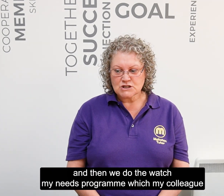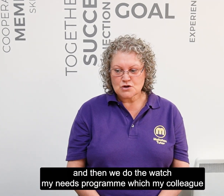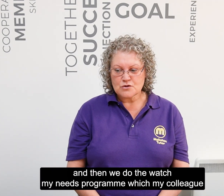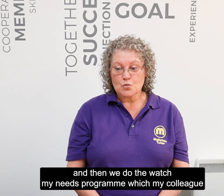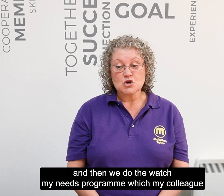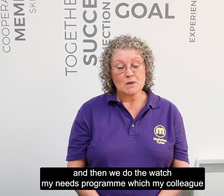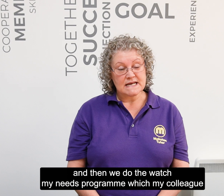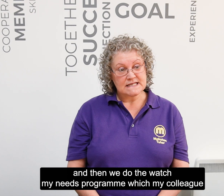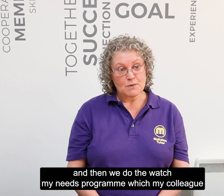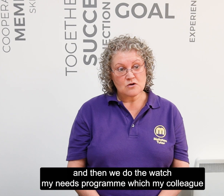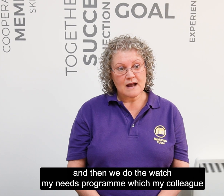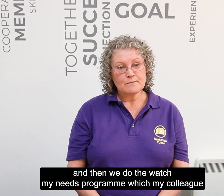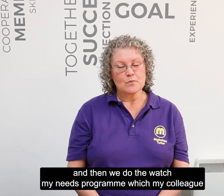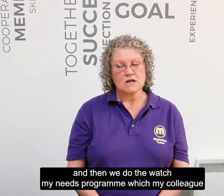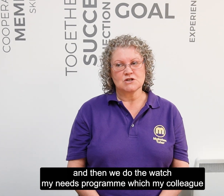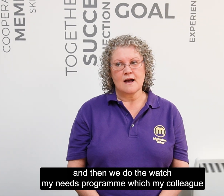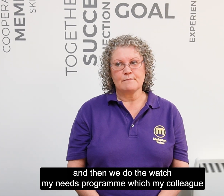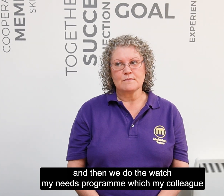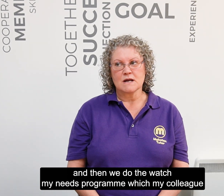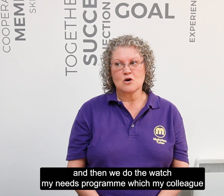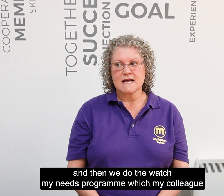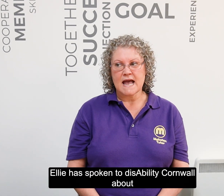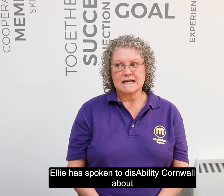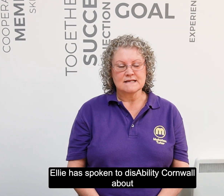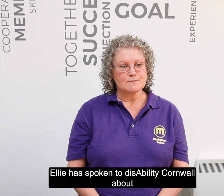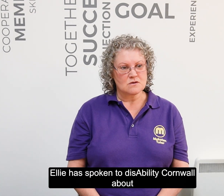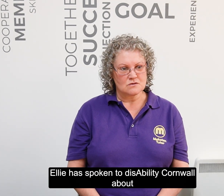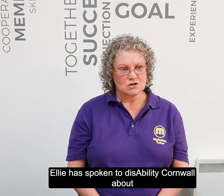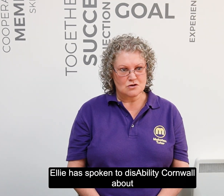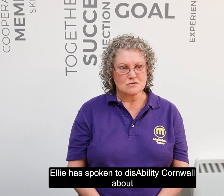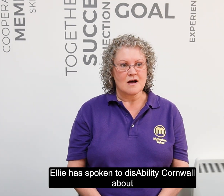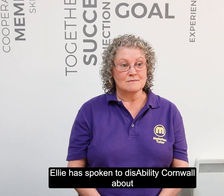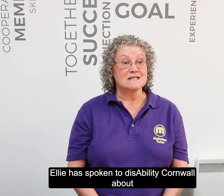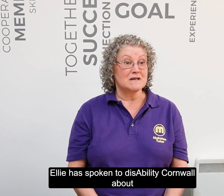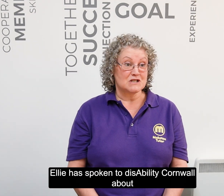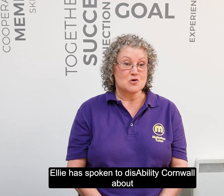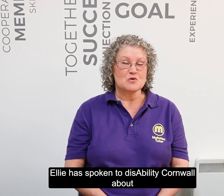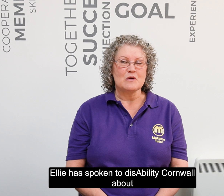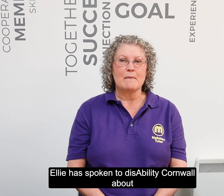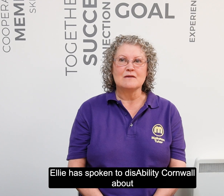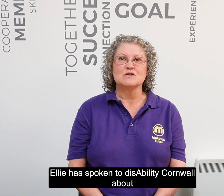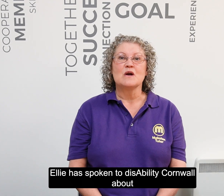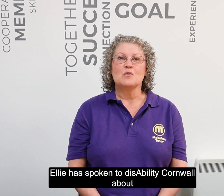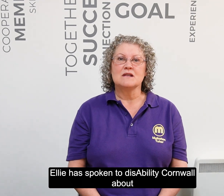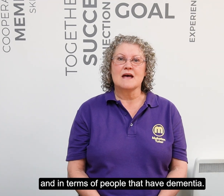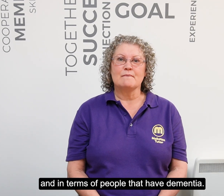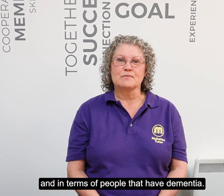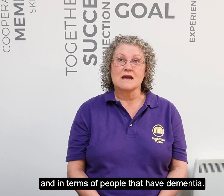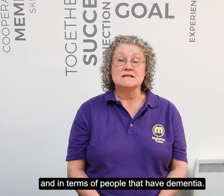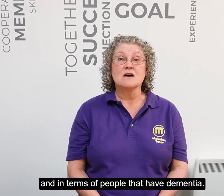do the Watch My Needs programme, which my colleague Ellie has spoken to Disability Cornwall about, in terms